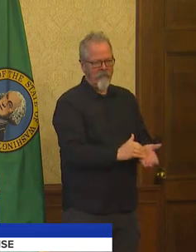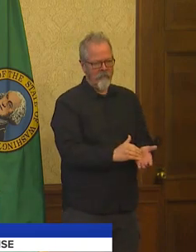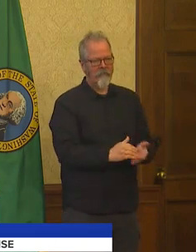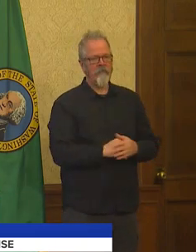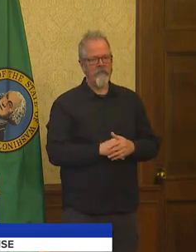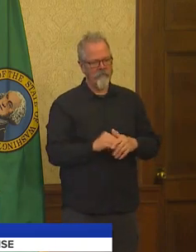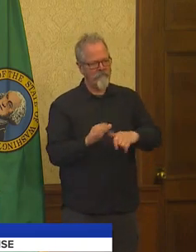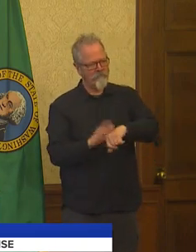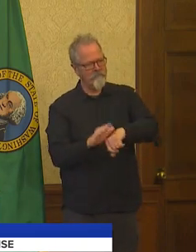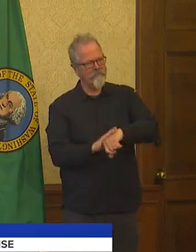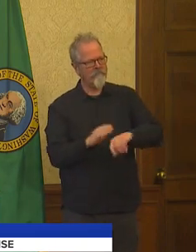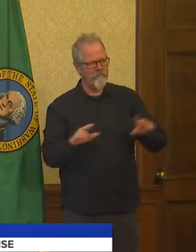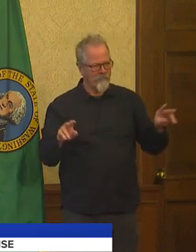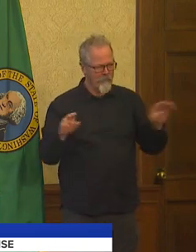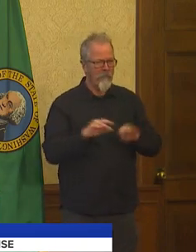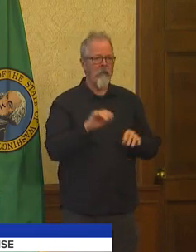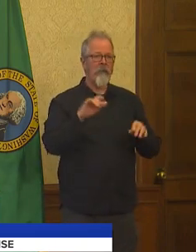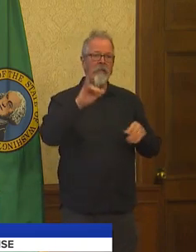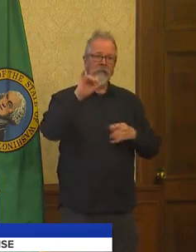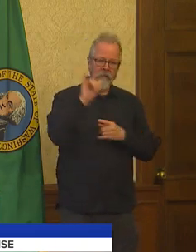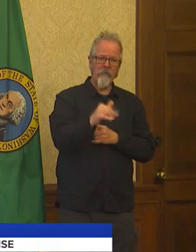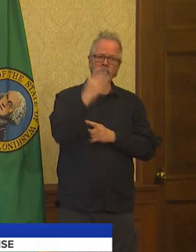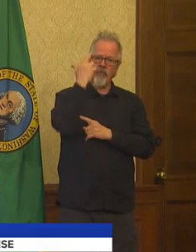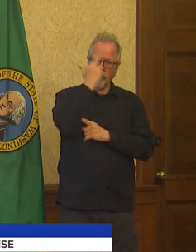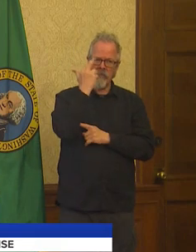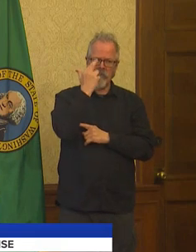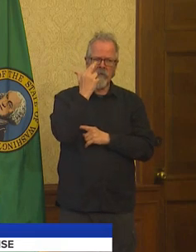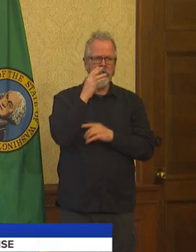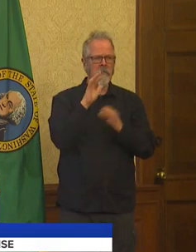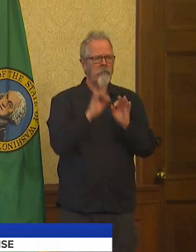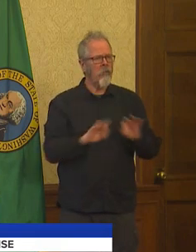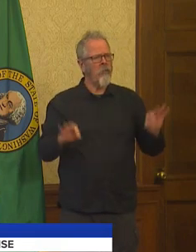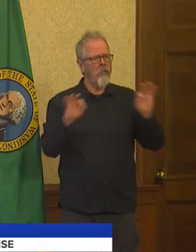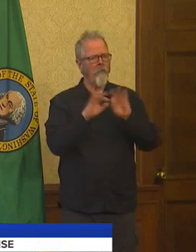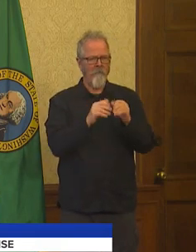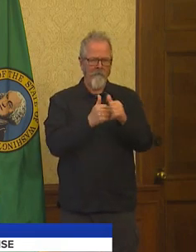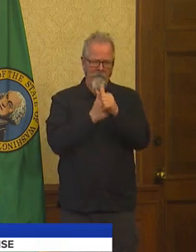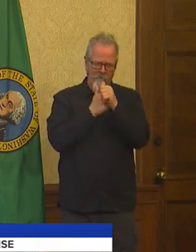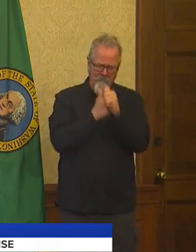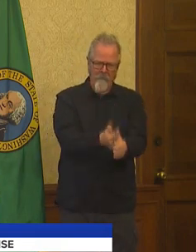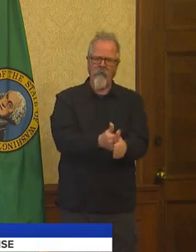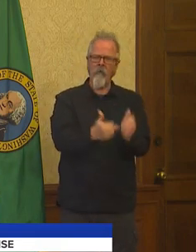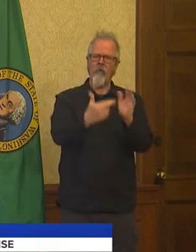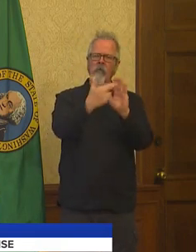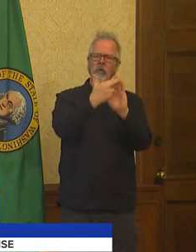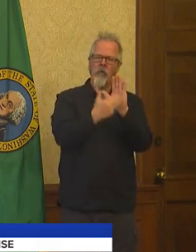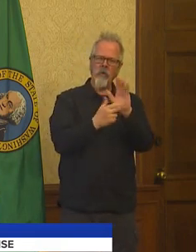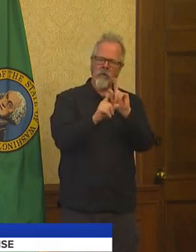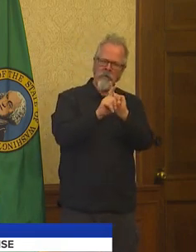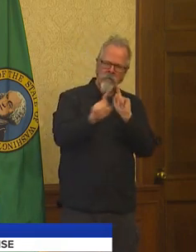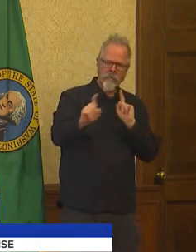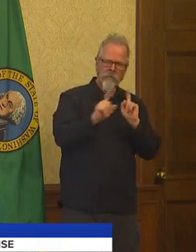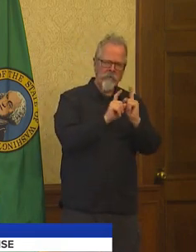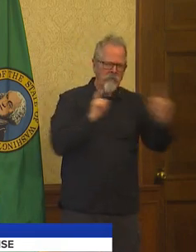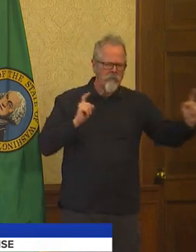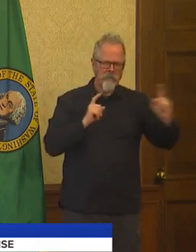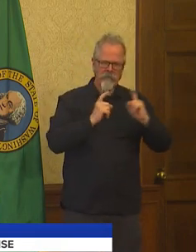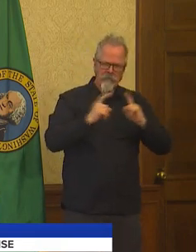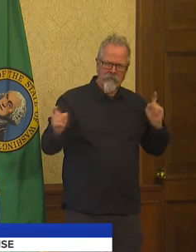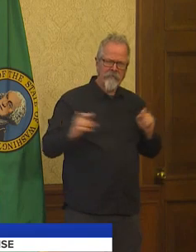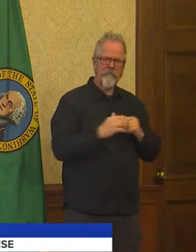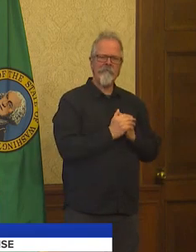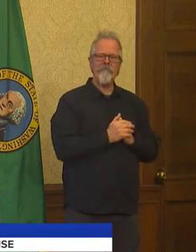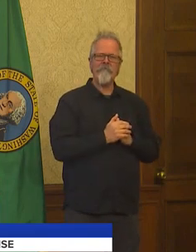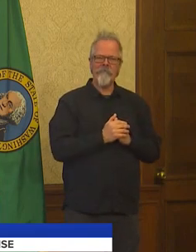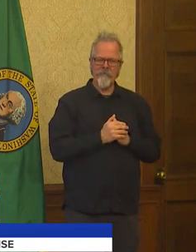rolled out the Stay Home, Stay Healthy in March, I did so because we knew that reducing movement and reducing the physical interactions that